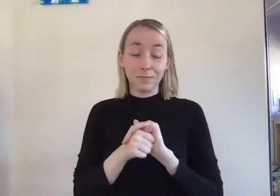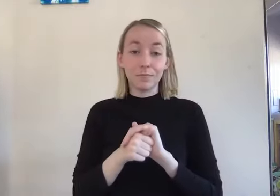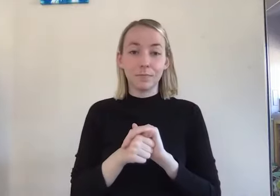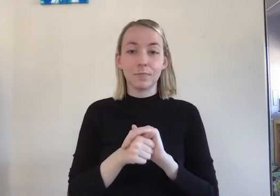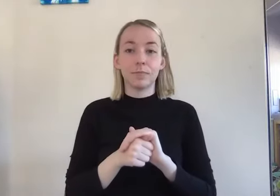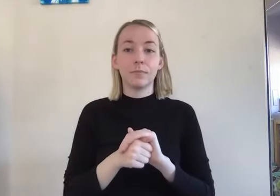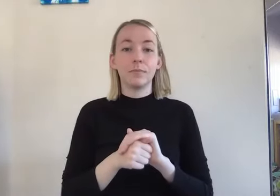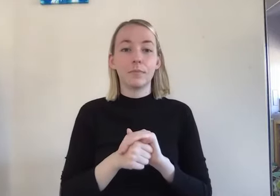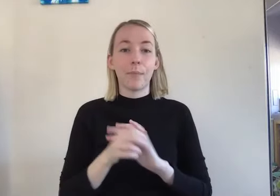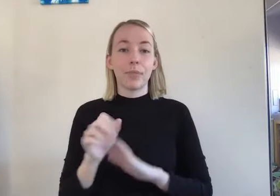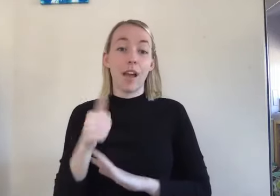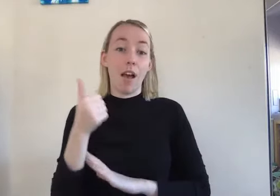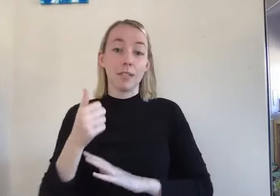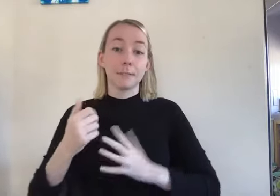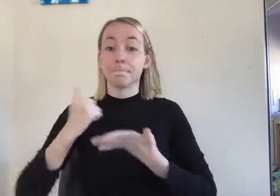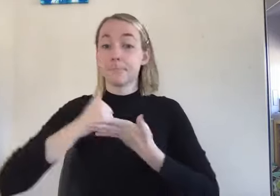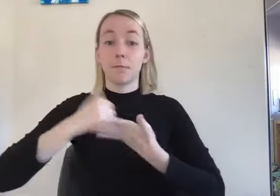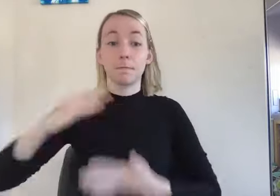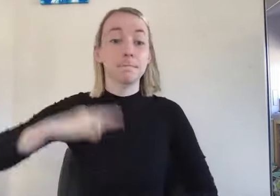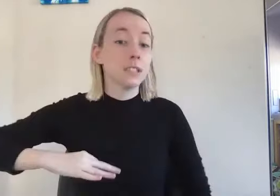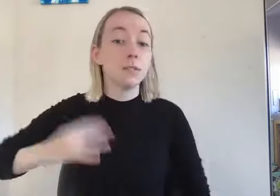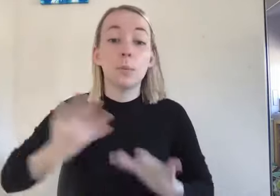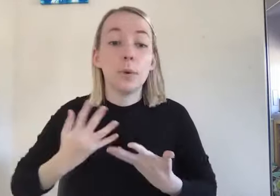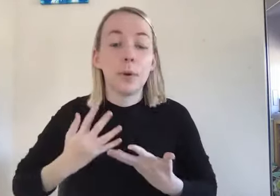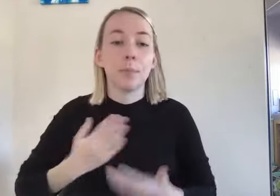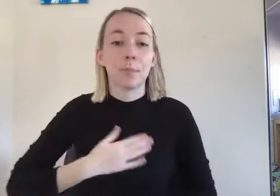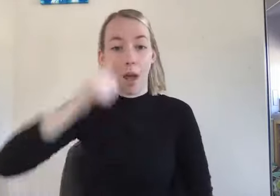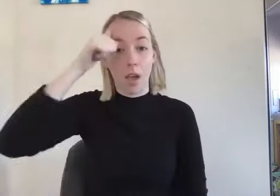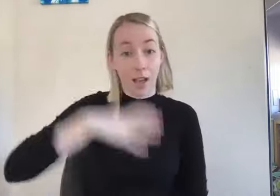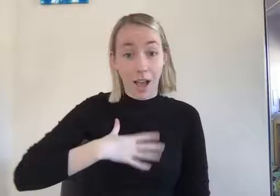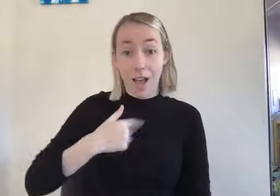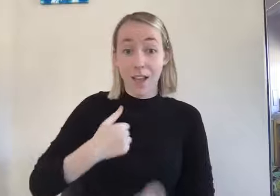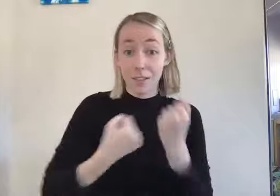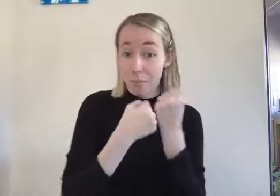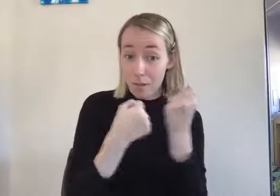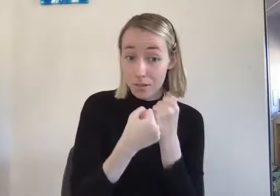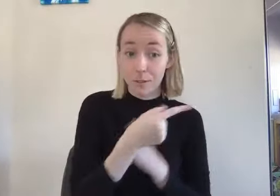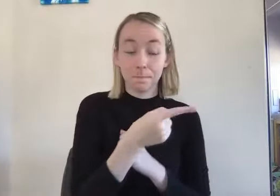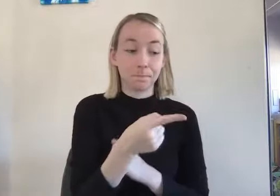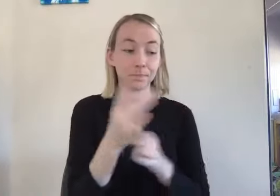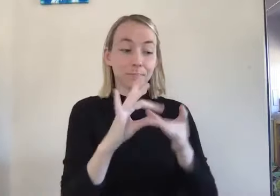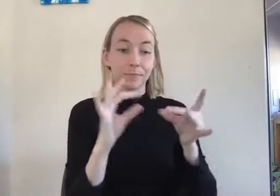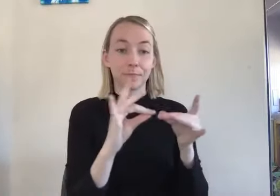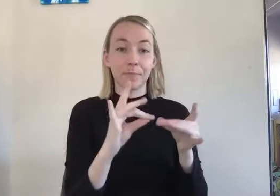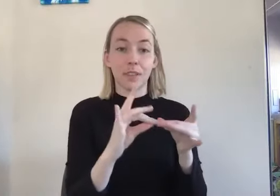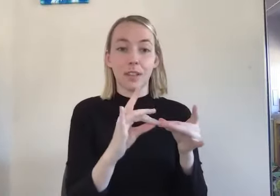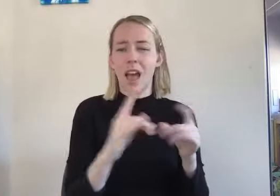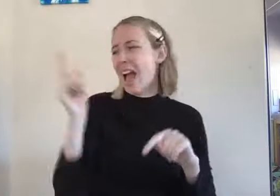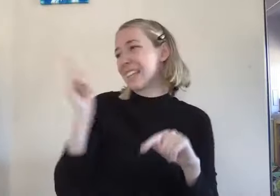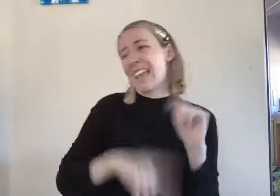worked. The other asset from that is that when my guys who I sponsor say, and I can't make that